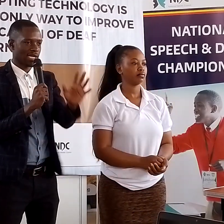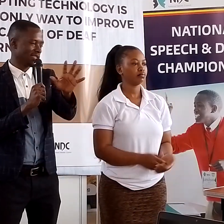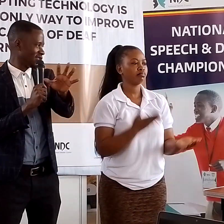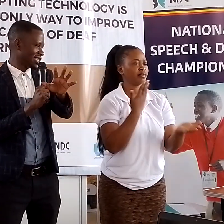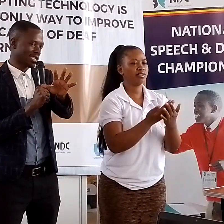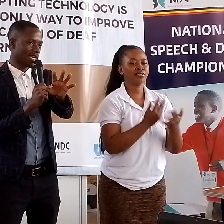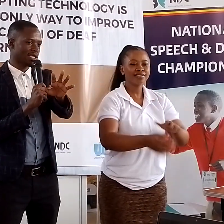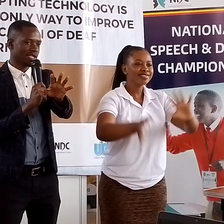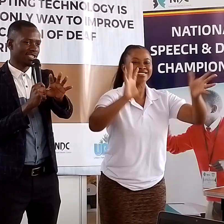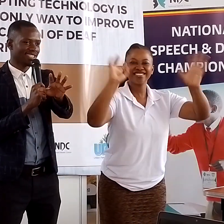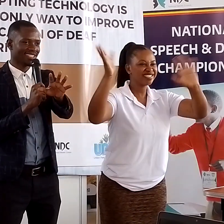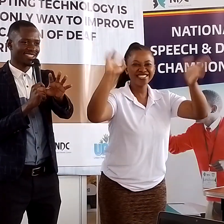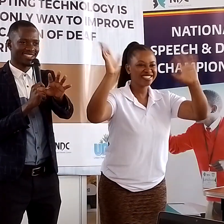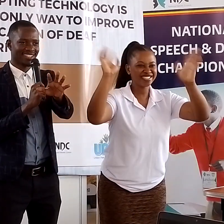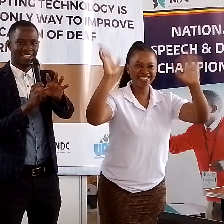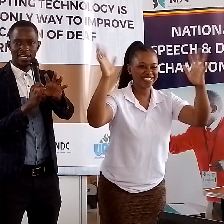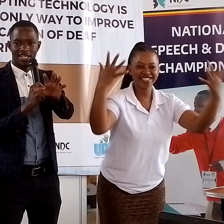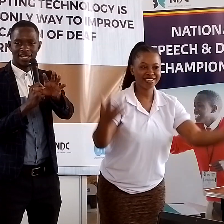This side is not excited.